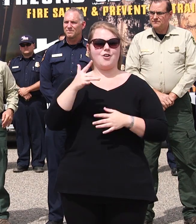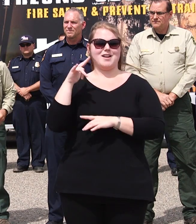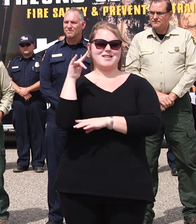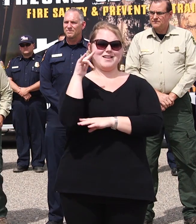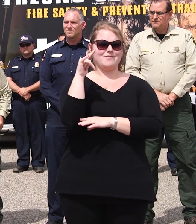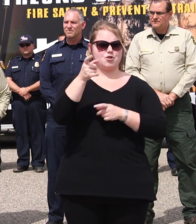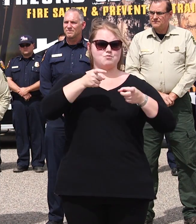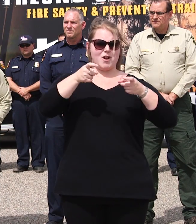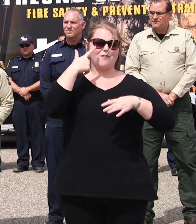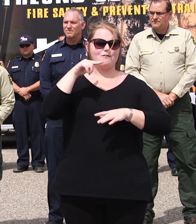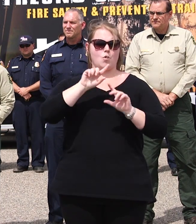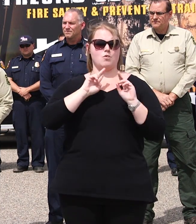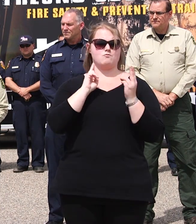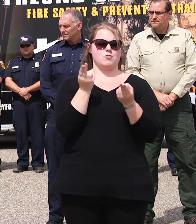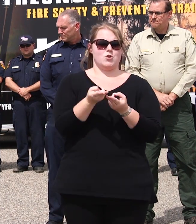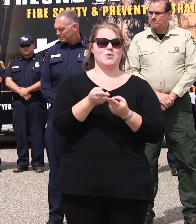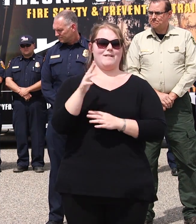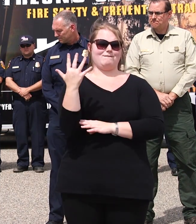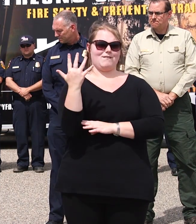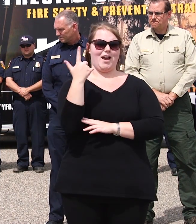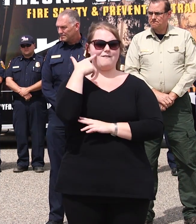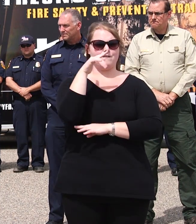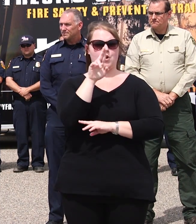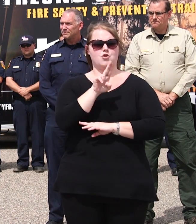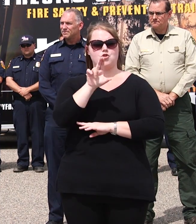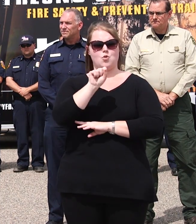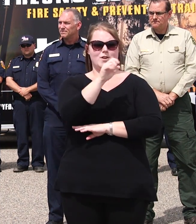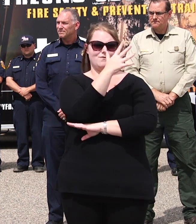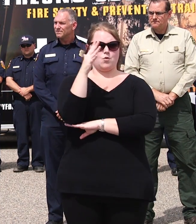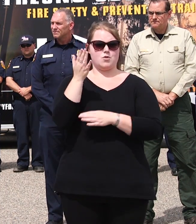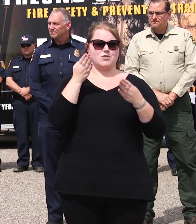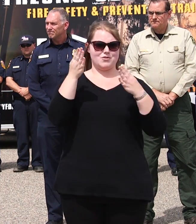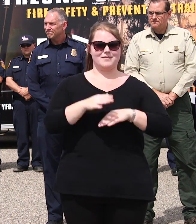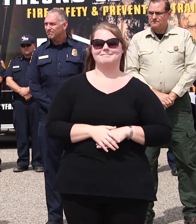Region 5 for the U.S. Forest Service. Thanks